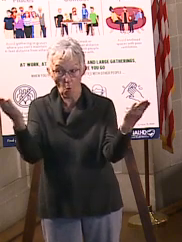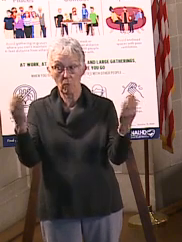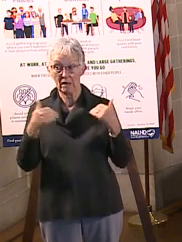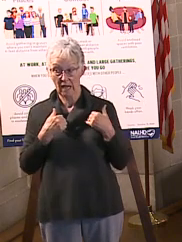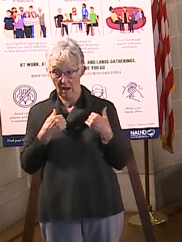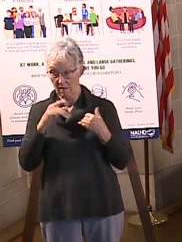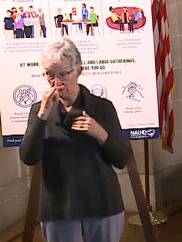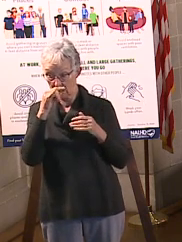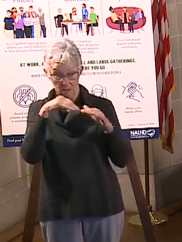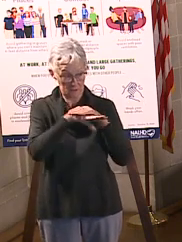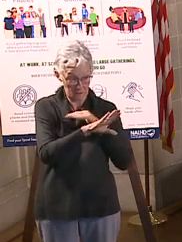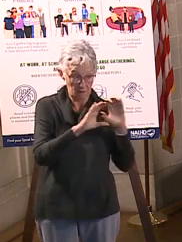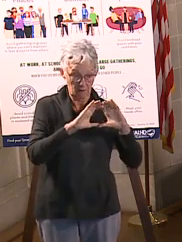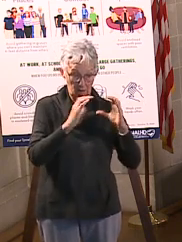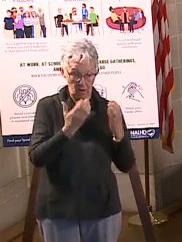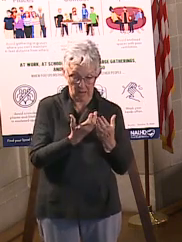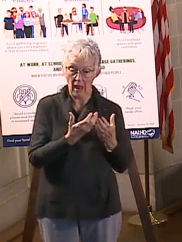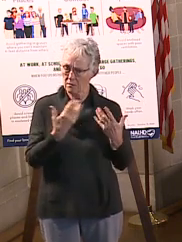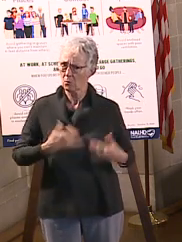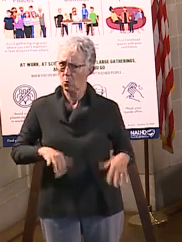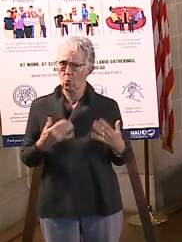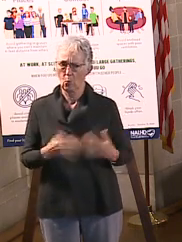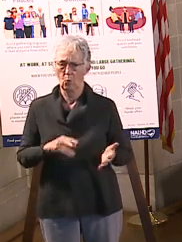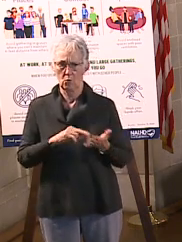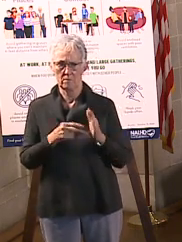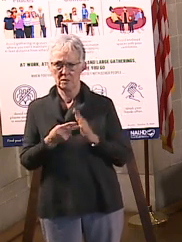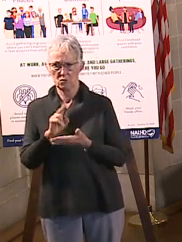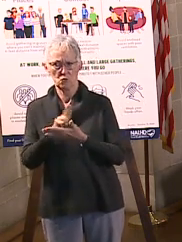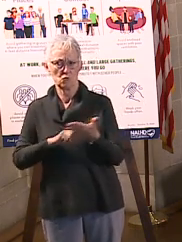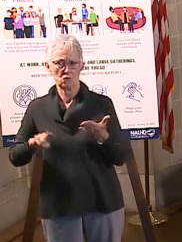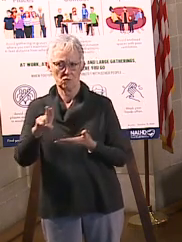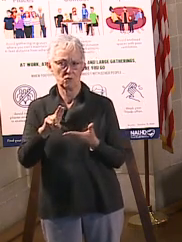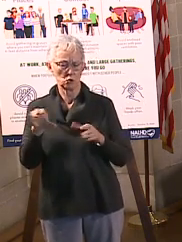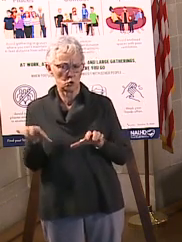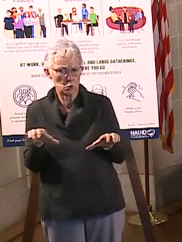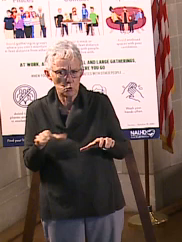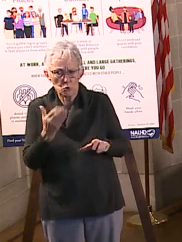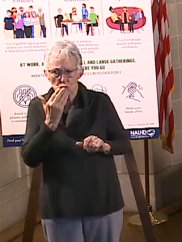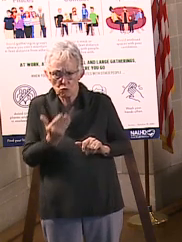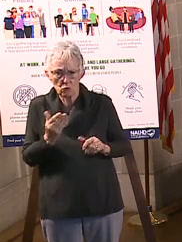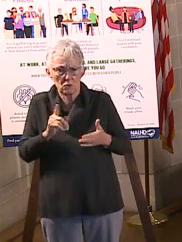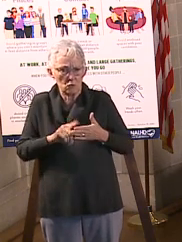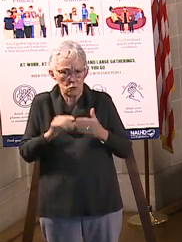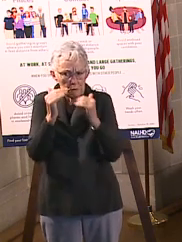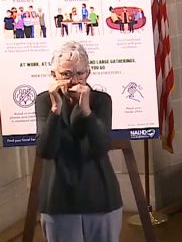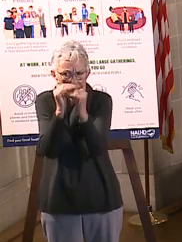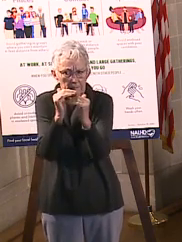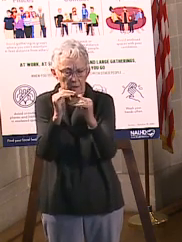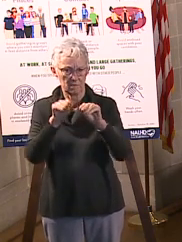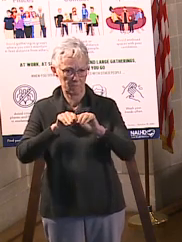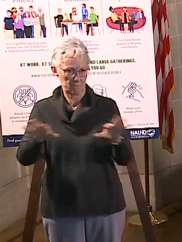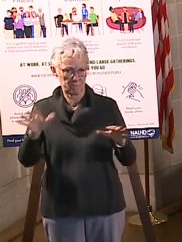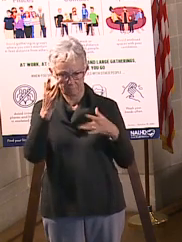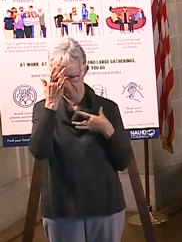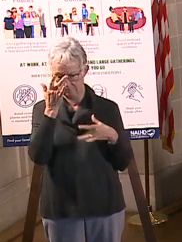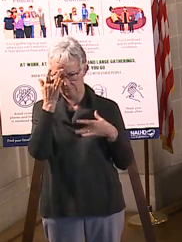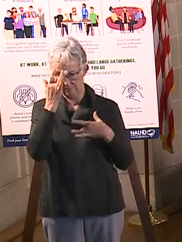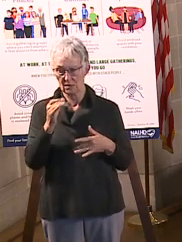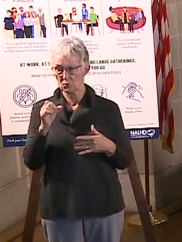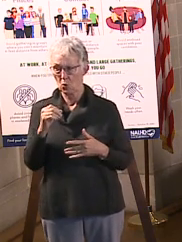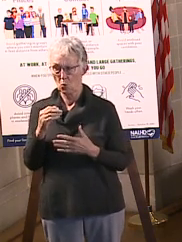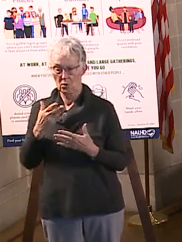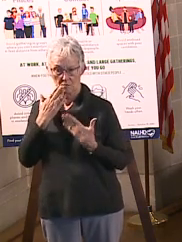and the leadership of President Carter to be able to pull off a very successful semester here. So we're very pleased to have President Carter here to talk a little bit